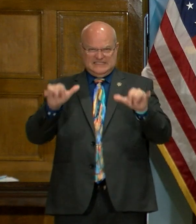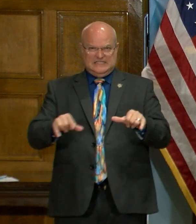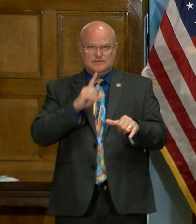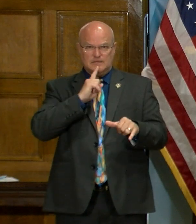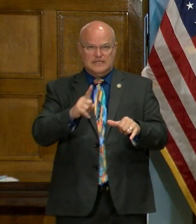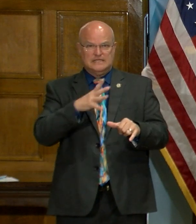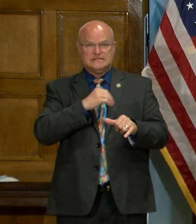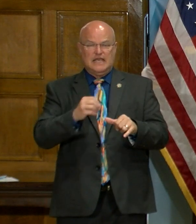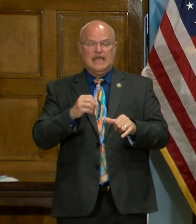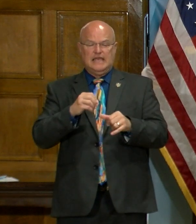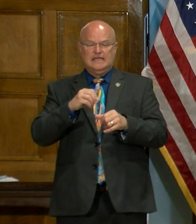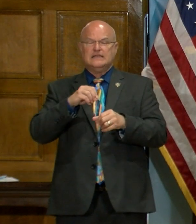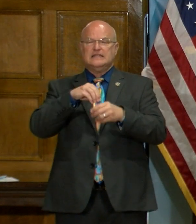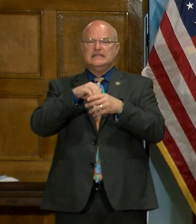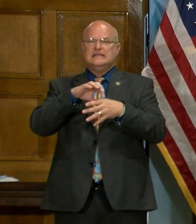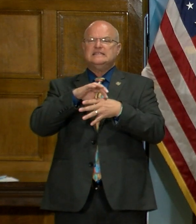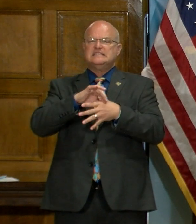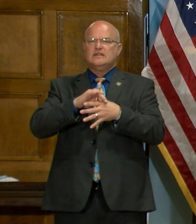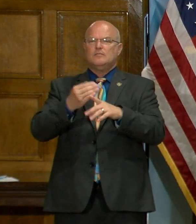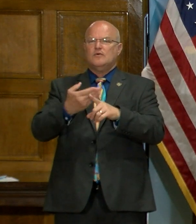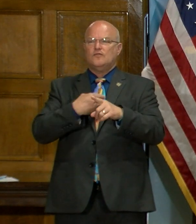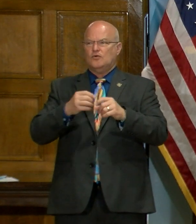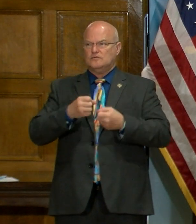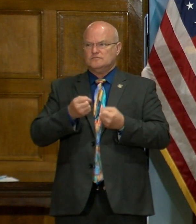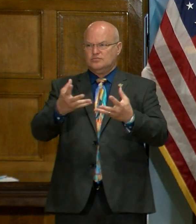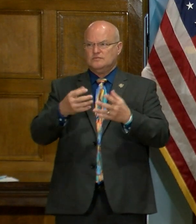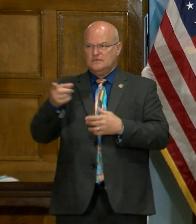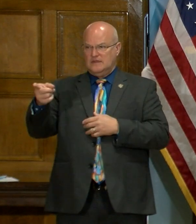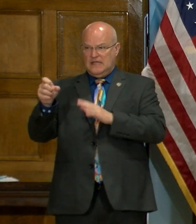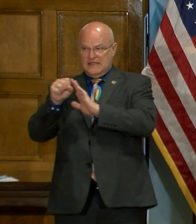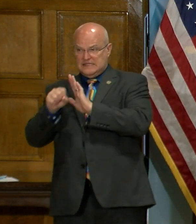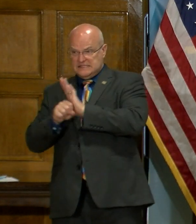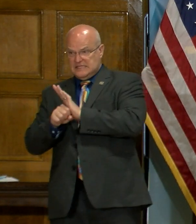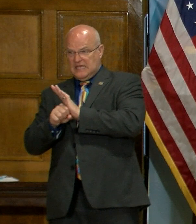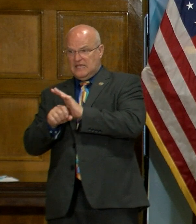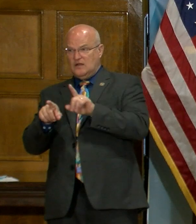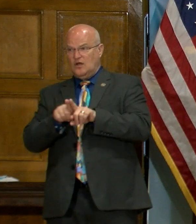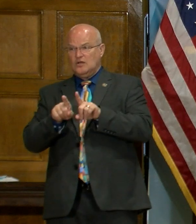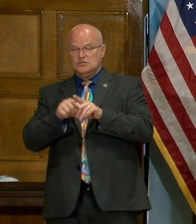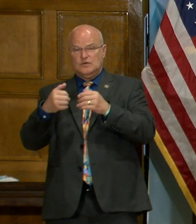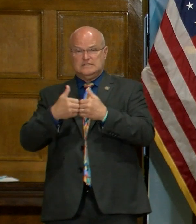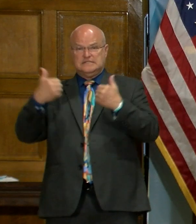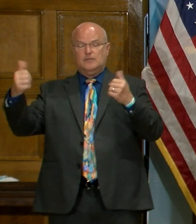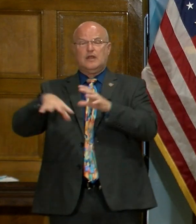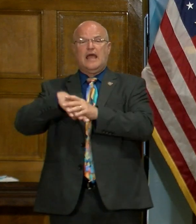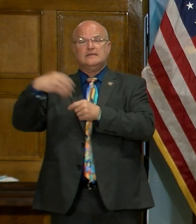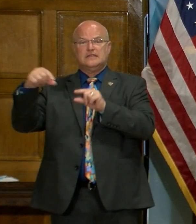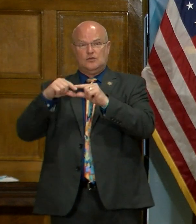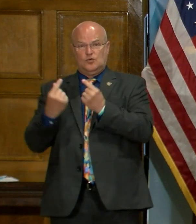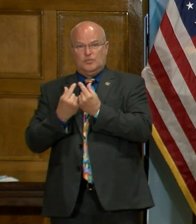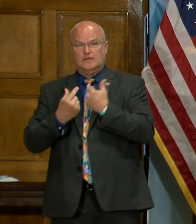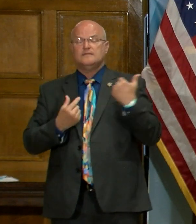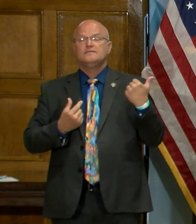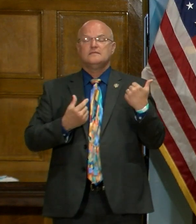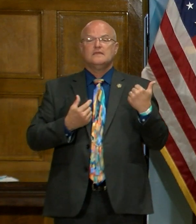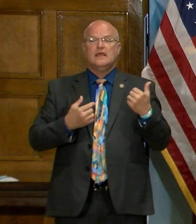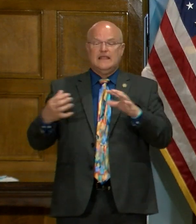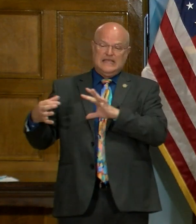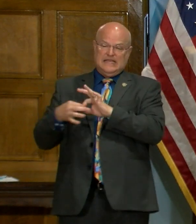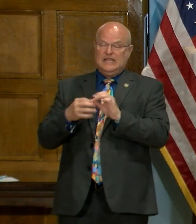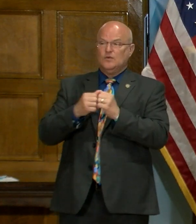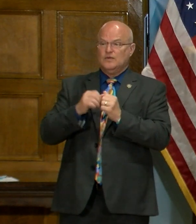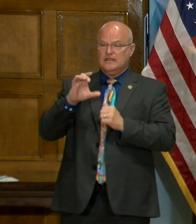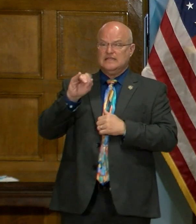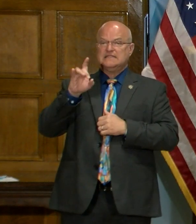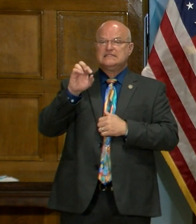system is and its integrity before we relaunch it. Yes. With the state, or is that also a separate outside group? That would be connected